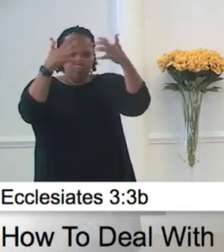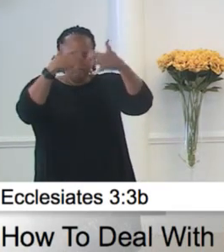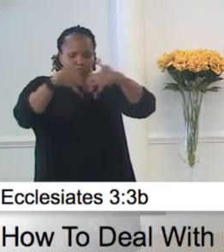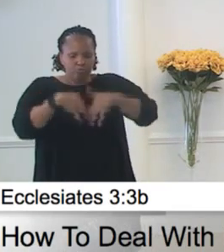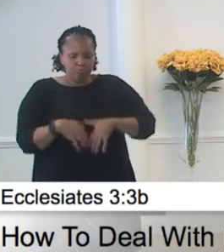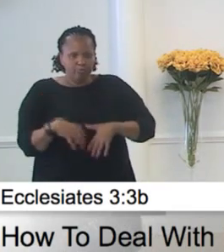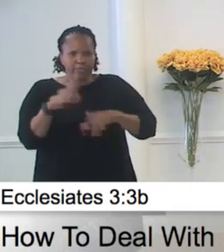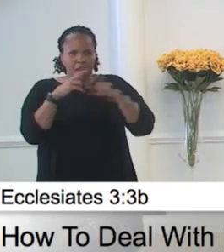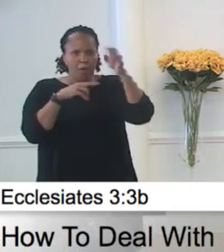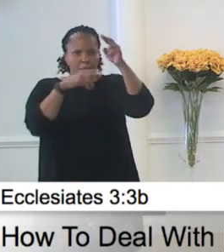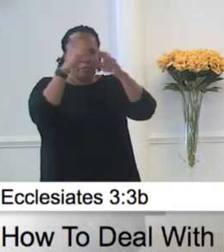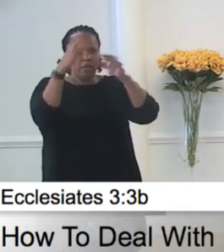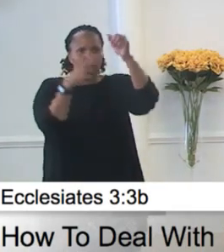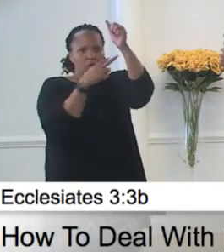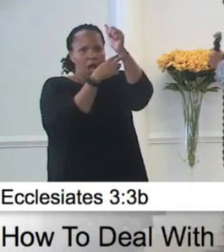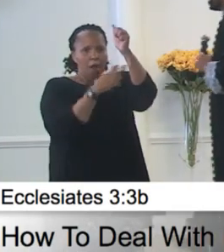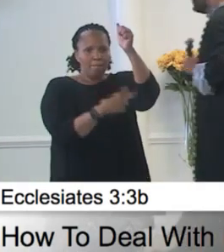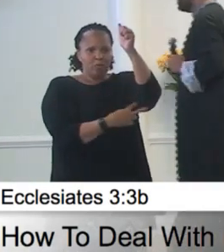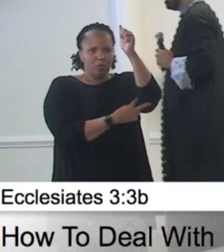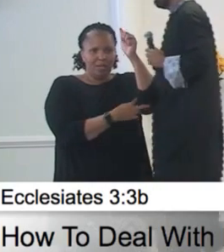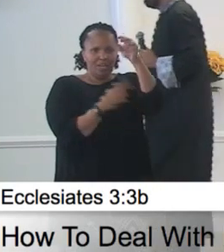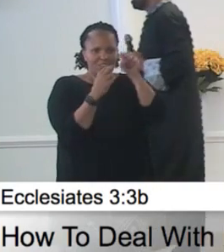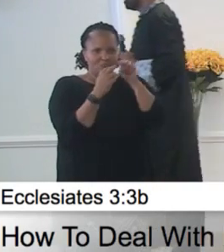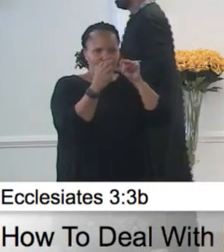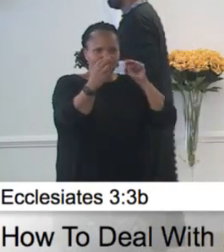bridge over it.